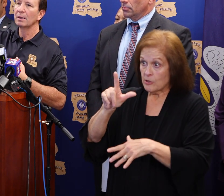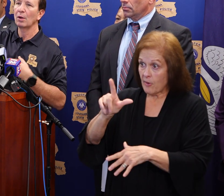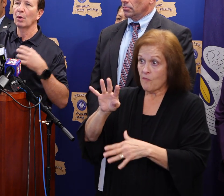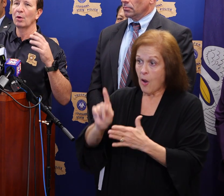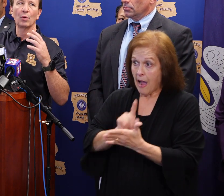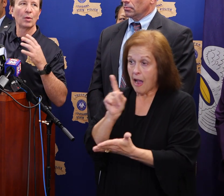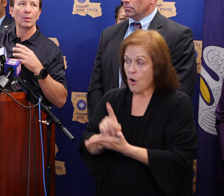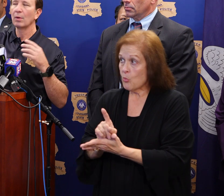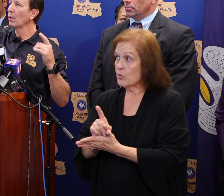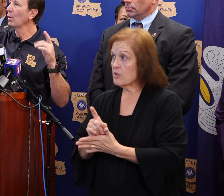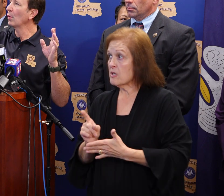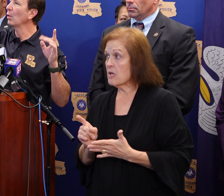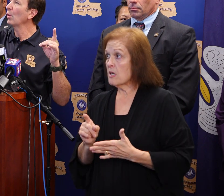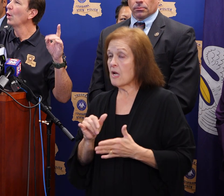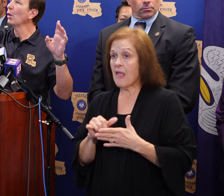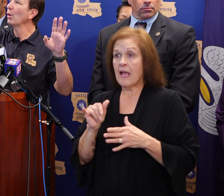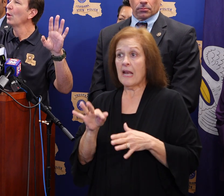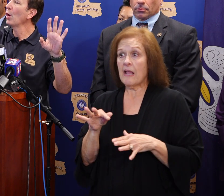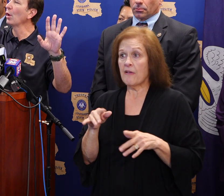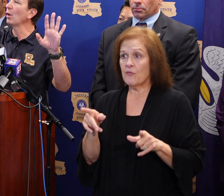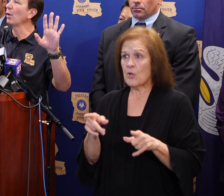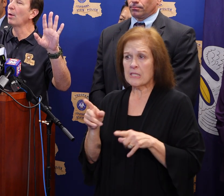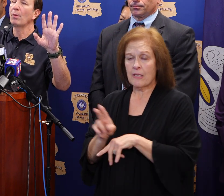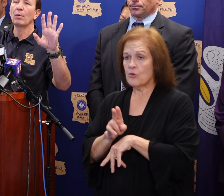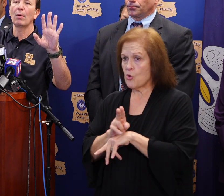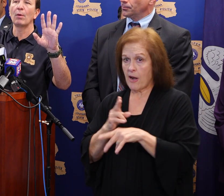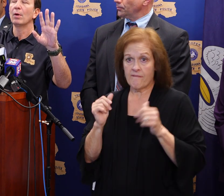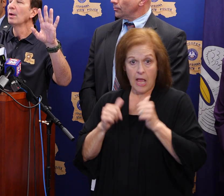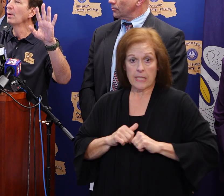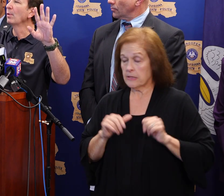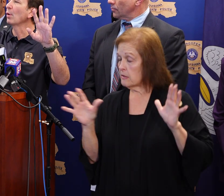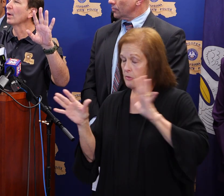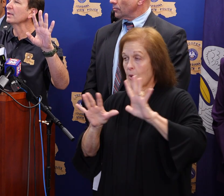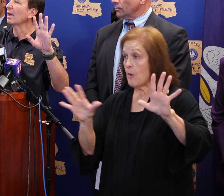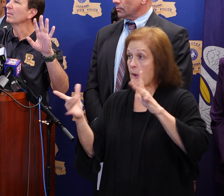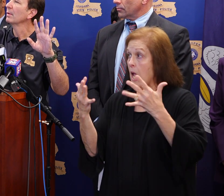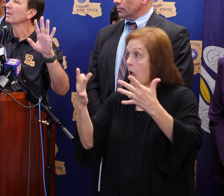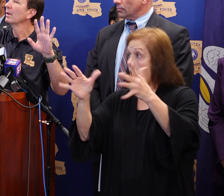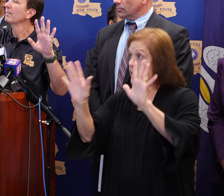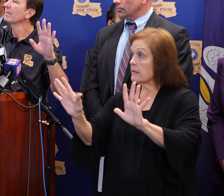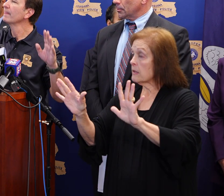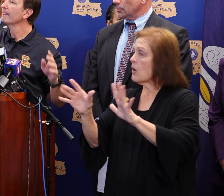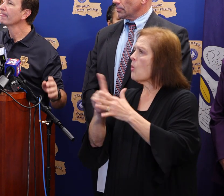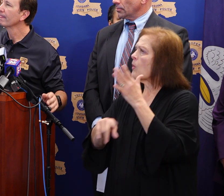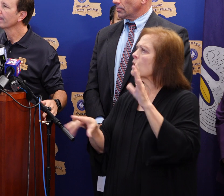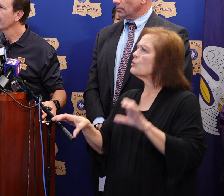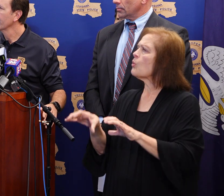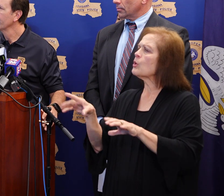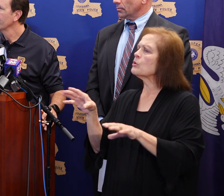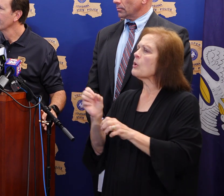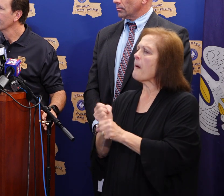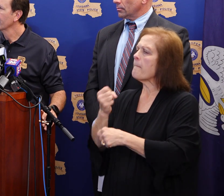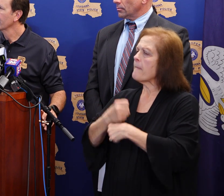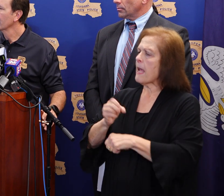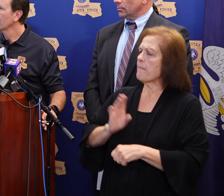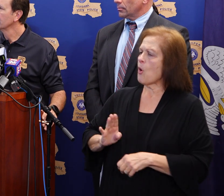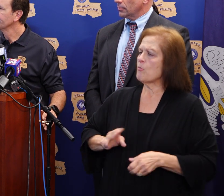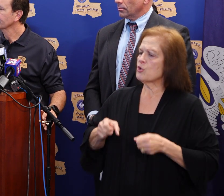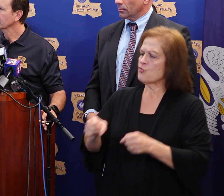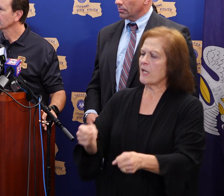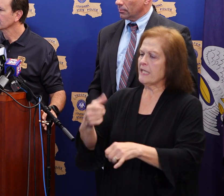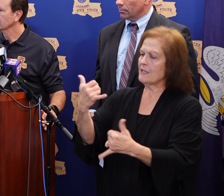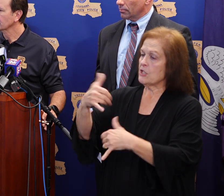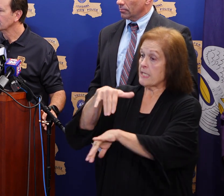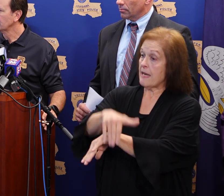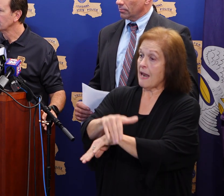clarify if there was pipe bombs and a remote detonator. Was he wearing Whoa, we'll go one at a What is time. being done to make Bourbon Street safer tonight than